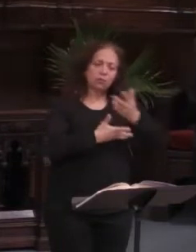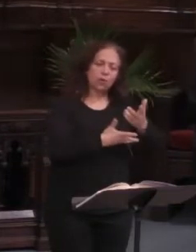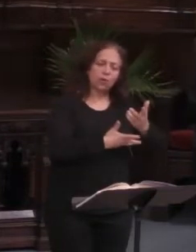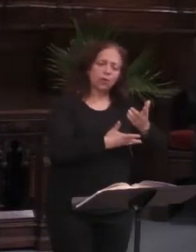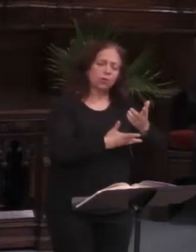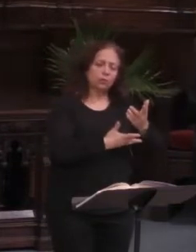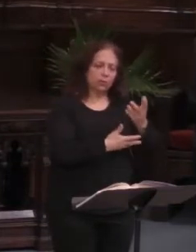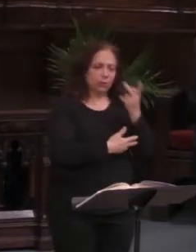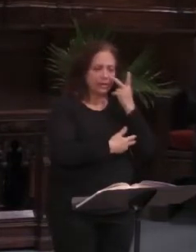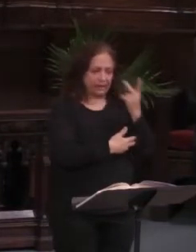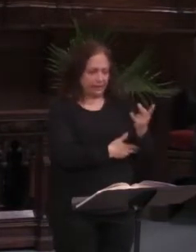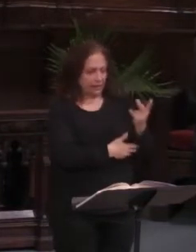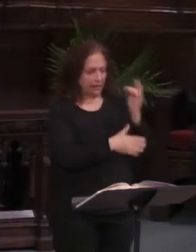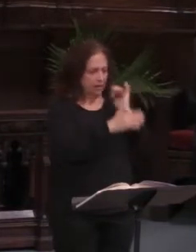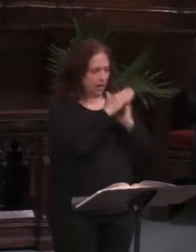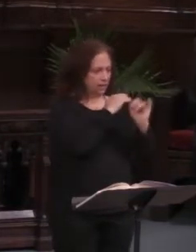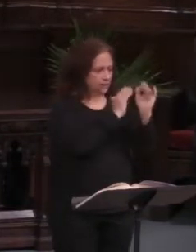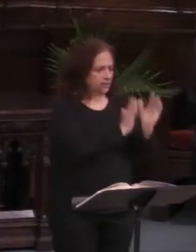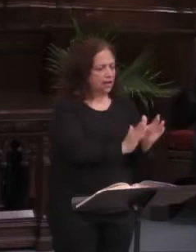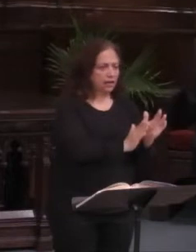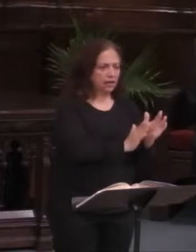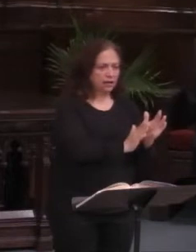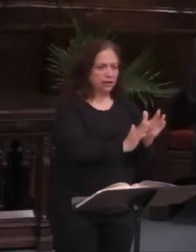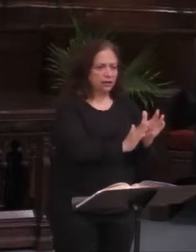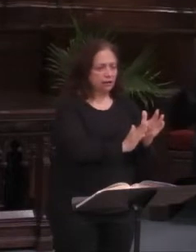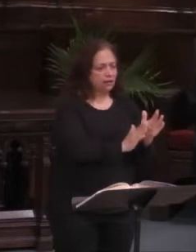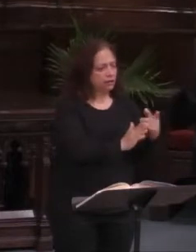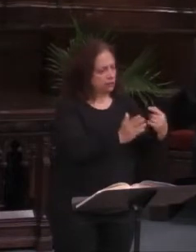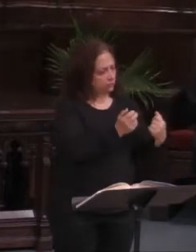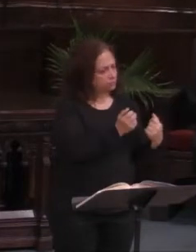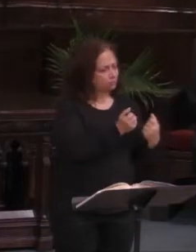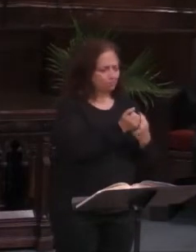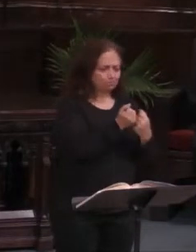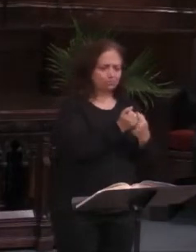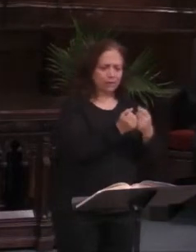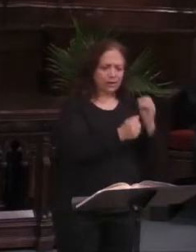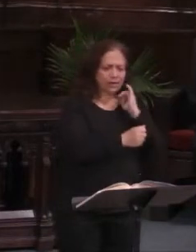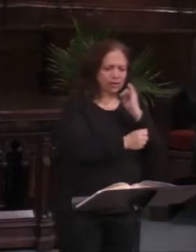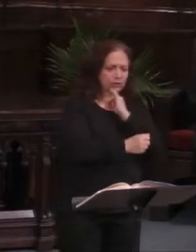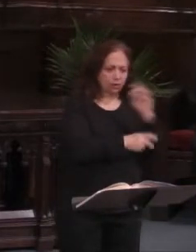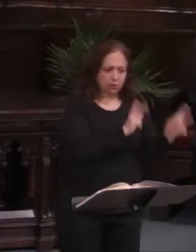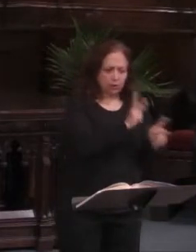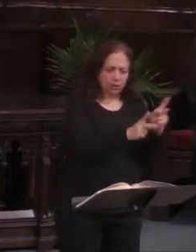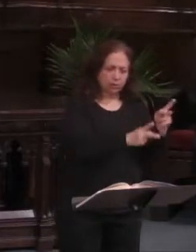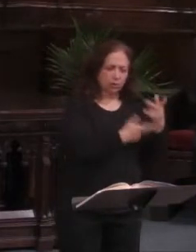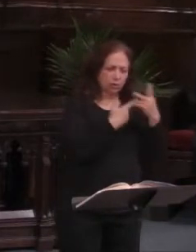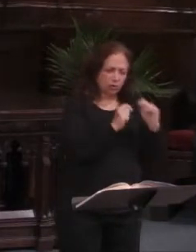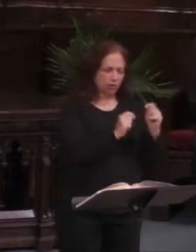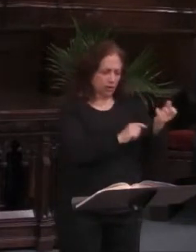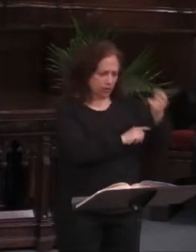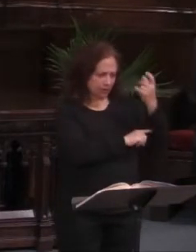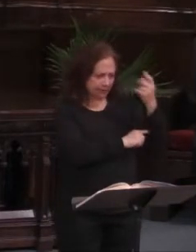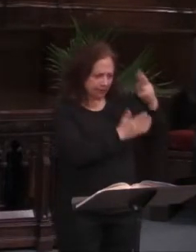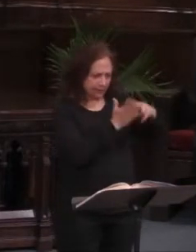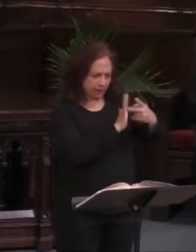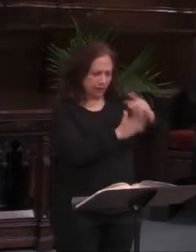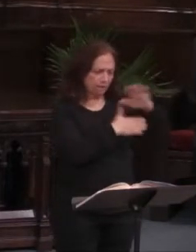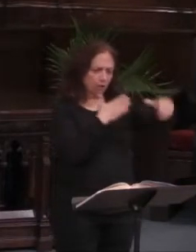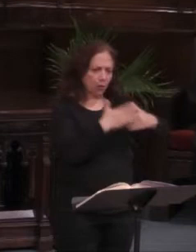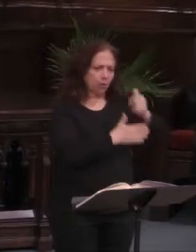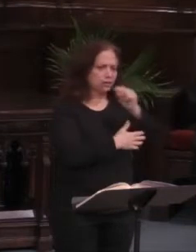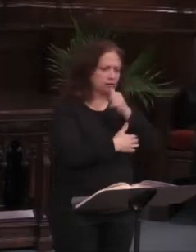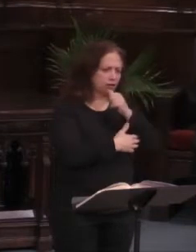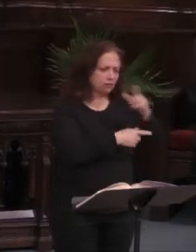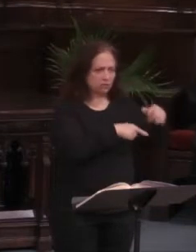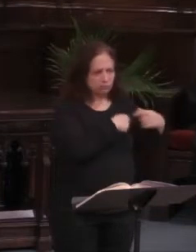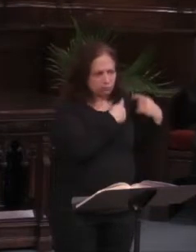we see Isaiah, on behalf of the Israelites, trying to make meaning of all the suffering that